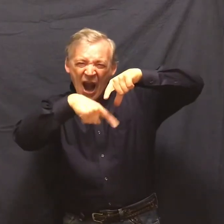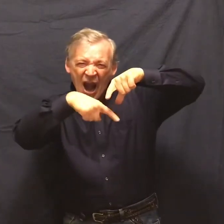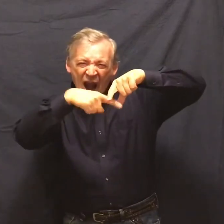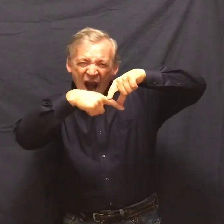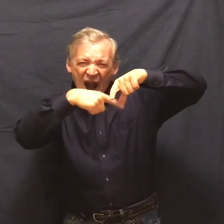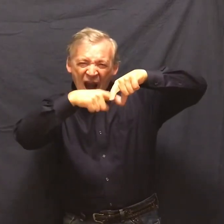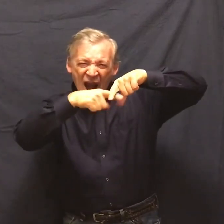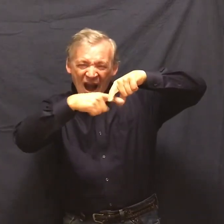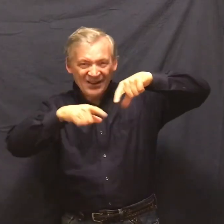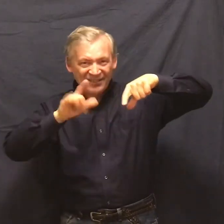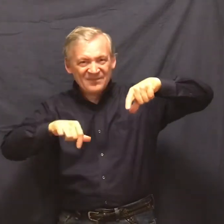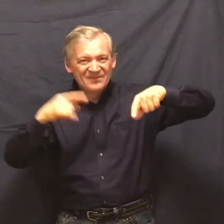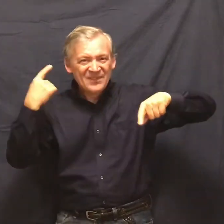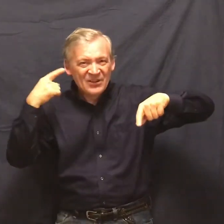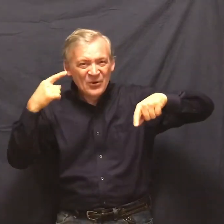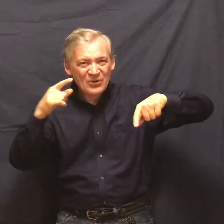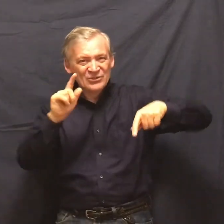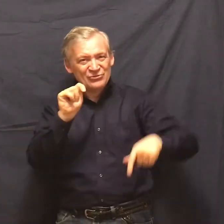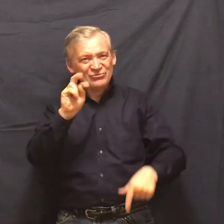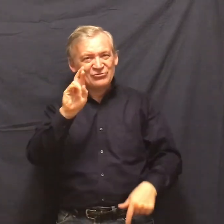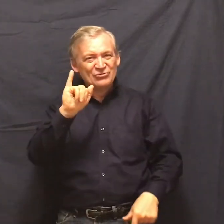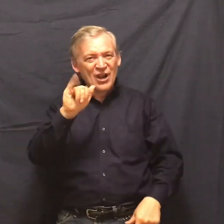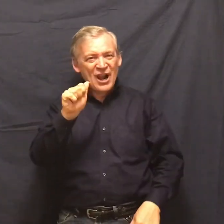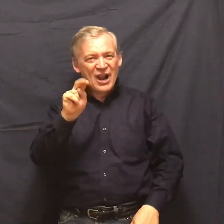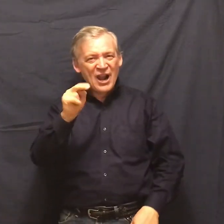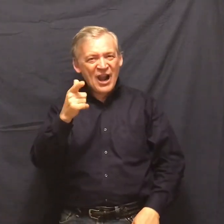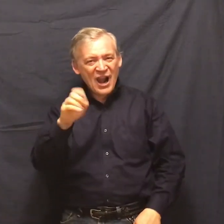It stopped as suddenly as it had started.